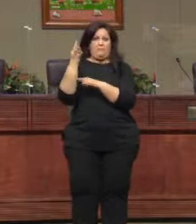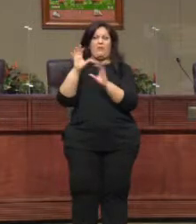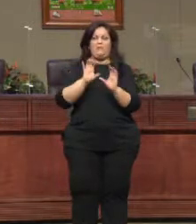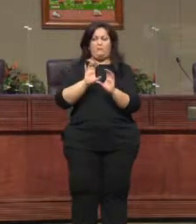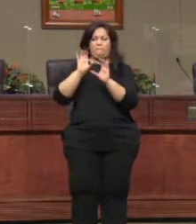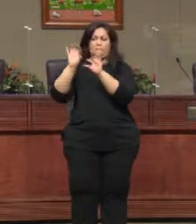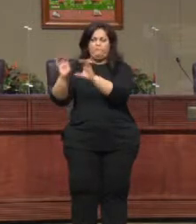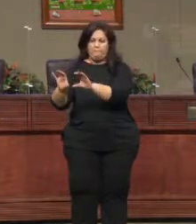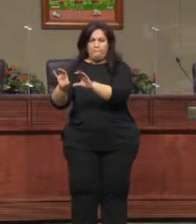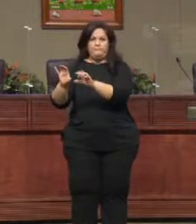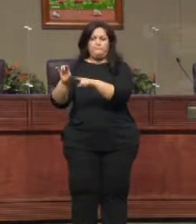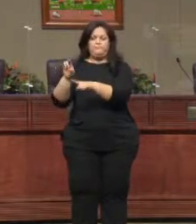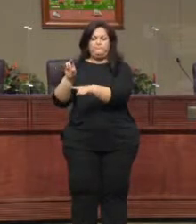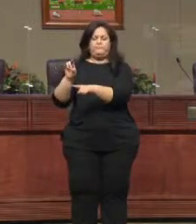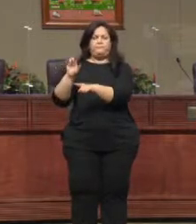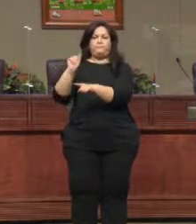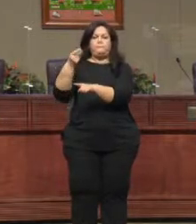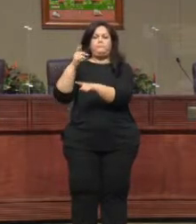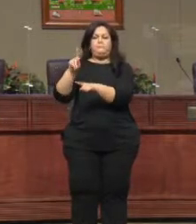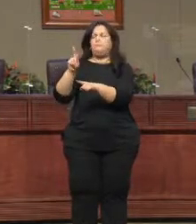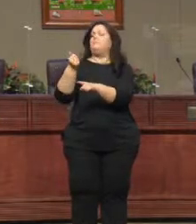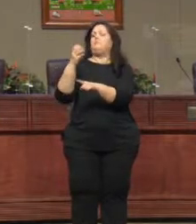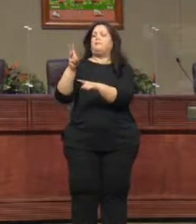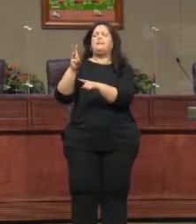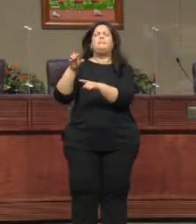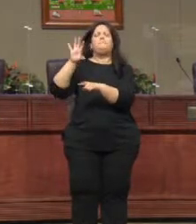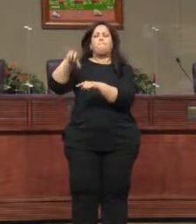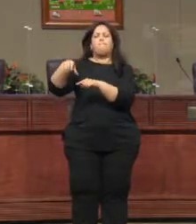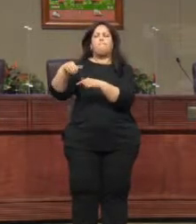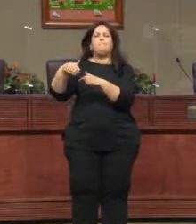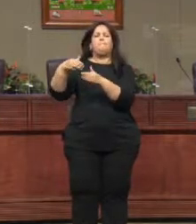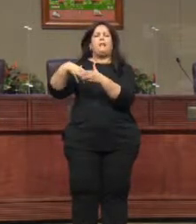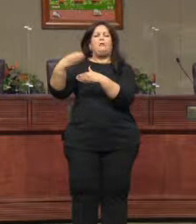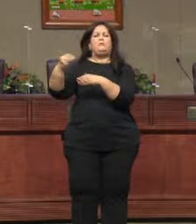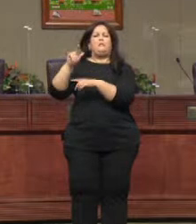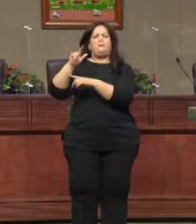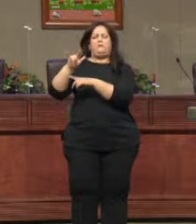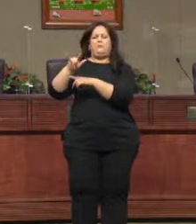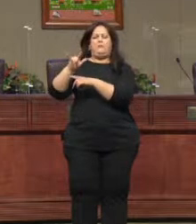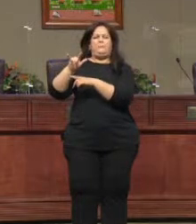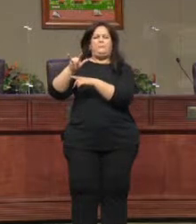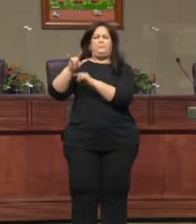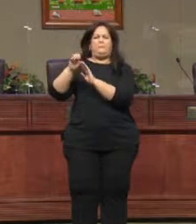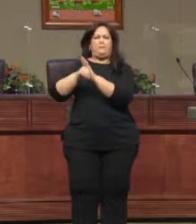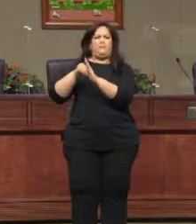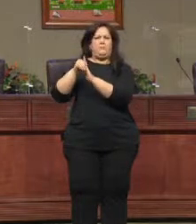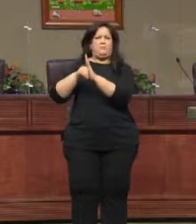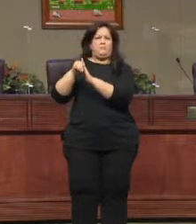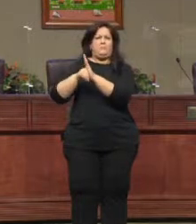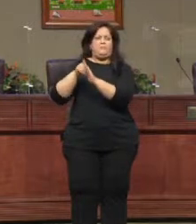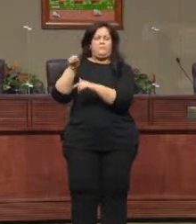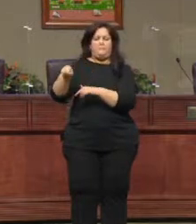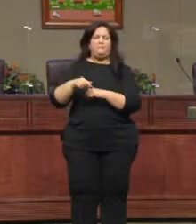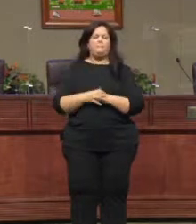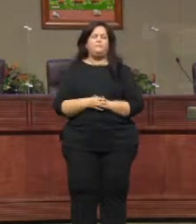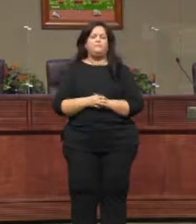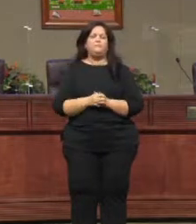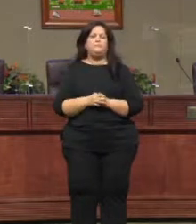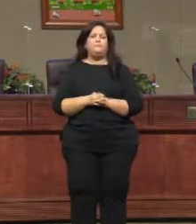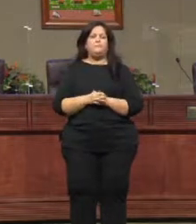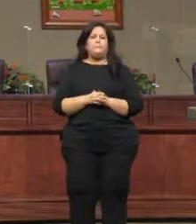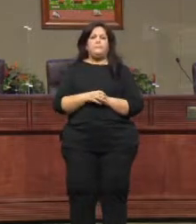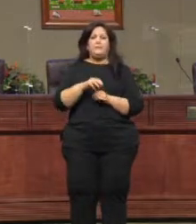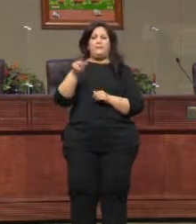16th, at the pop-up site outside of the Orlando International Airport. The